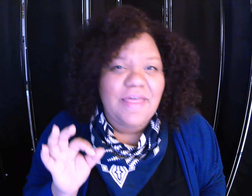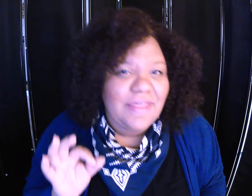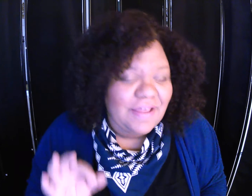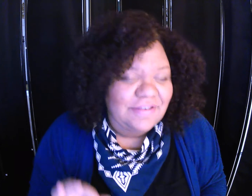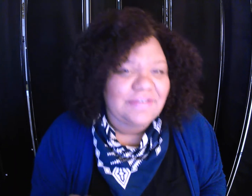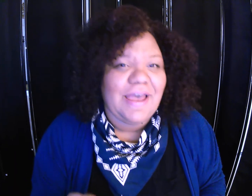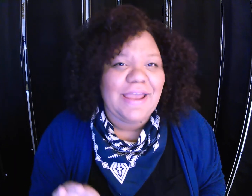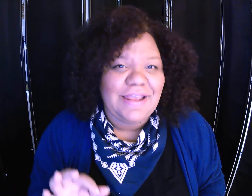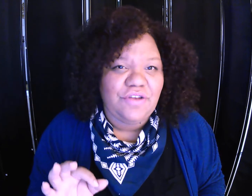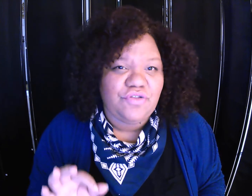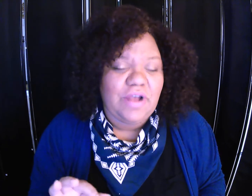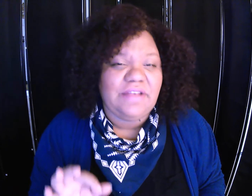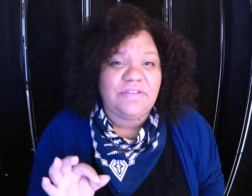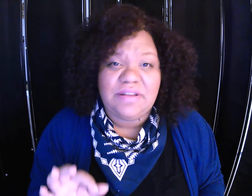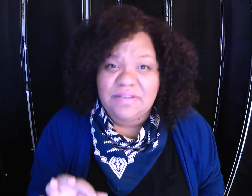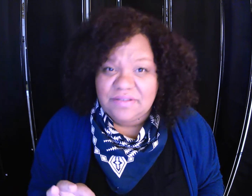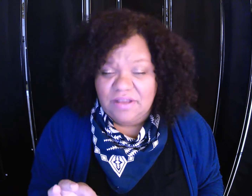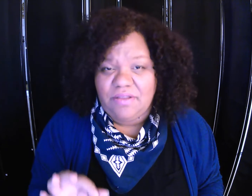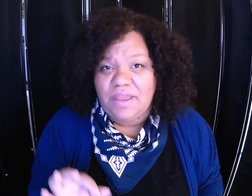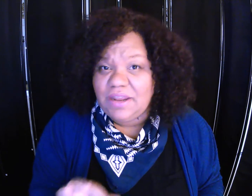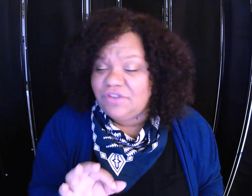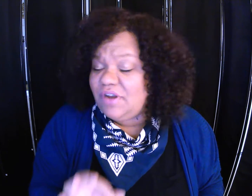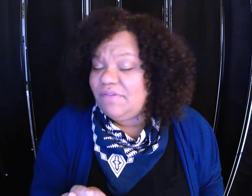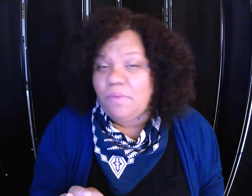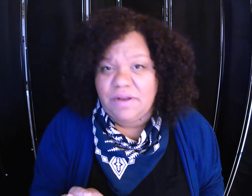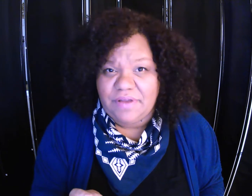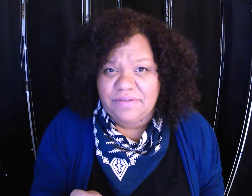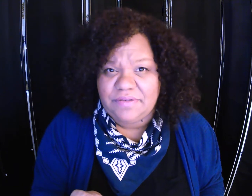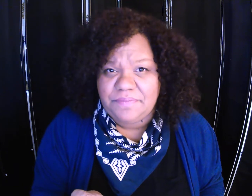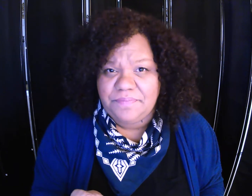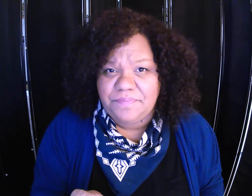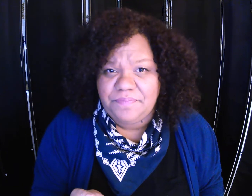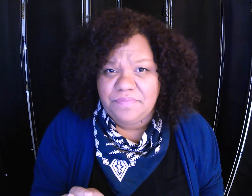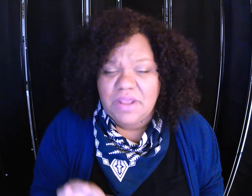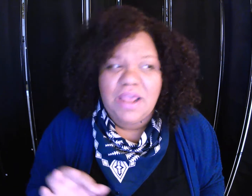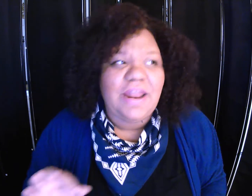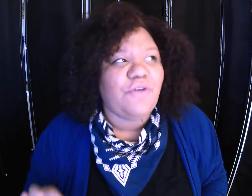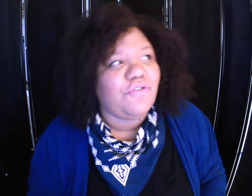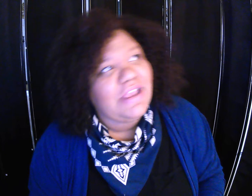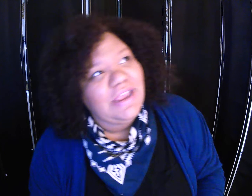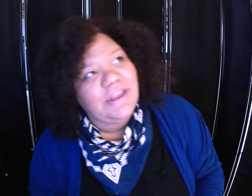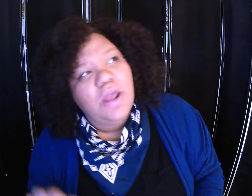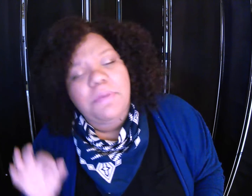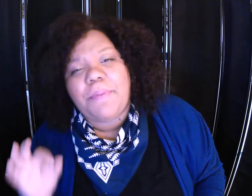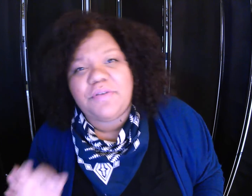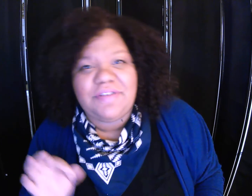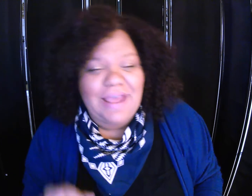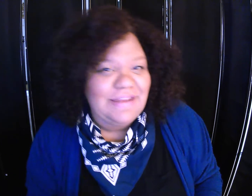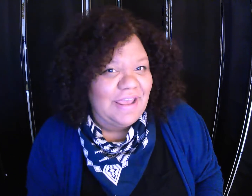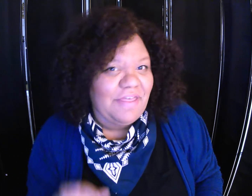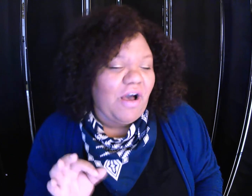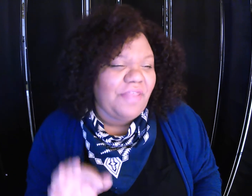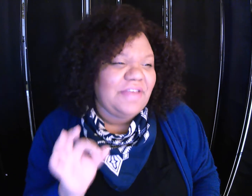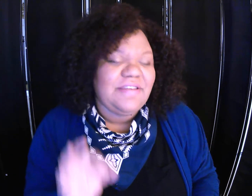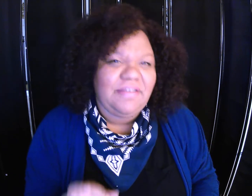that society tries to instill in each and every one of us. Now, Green proposes the idea that